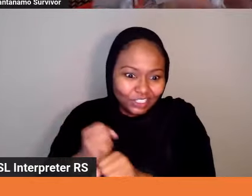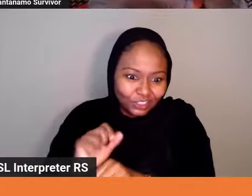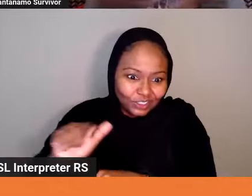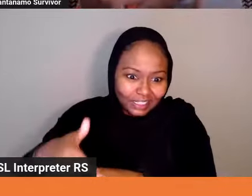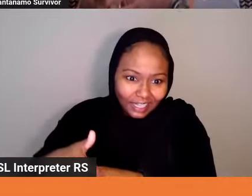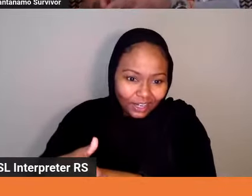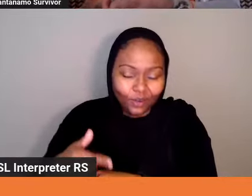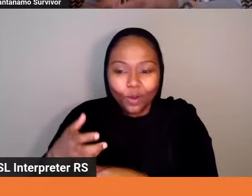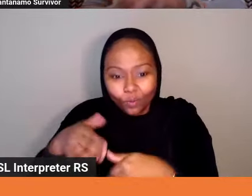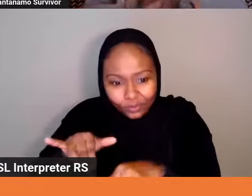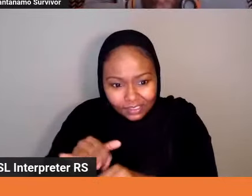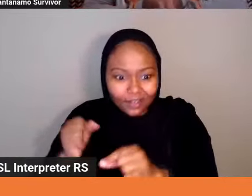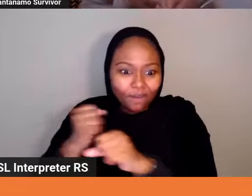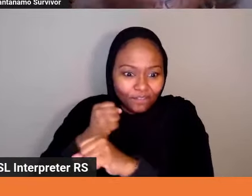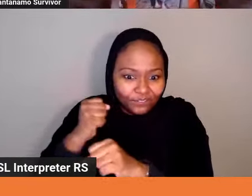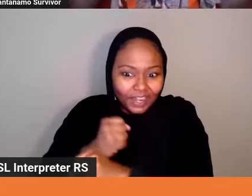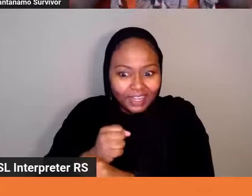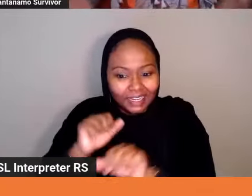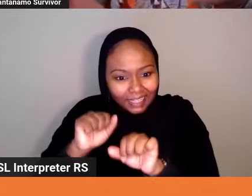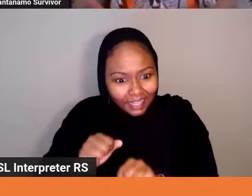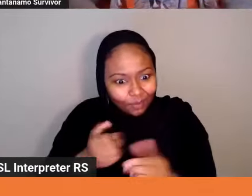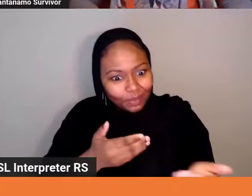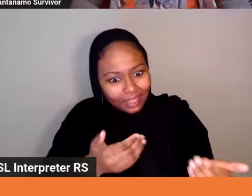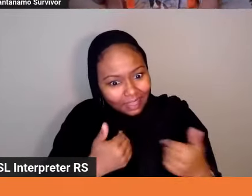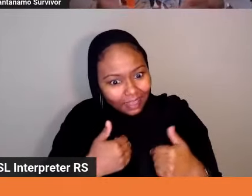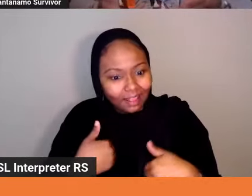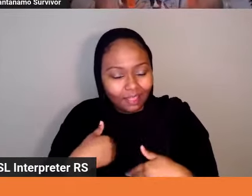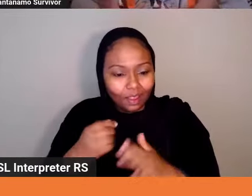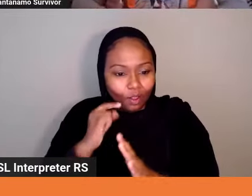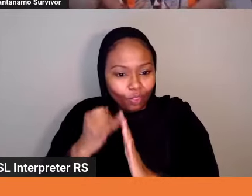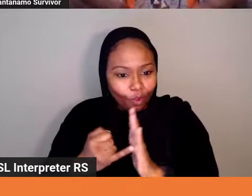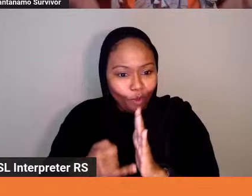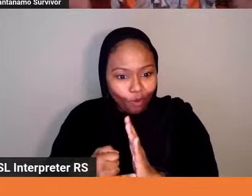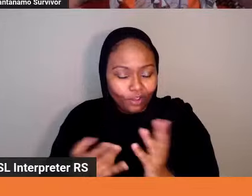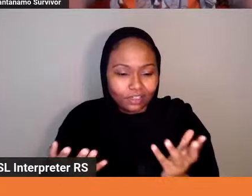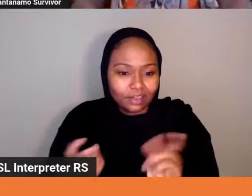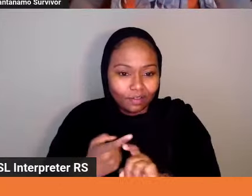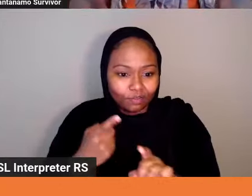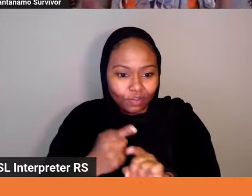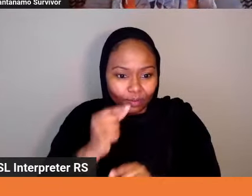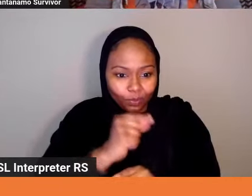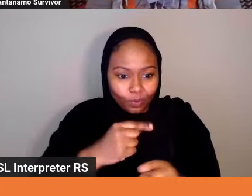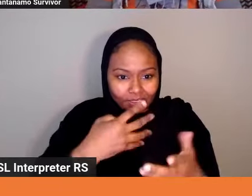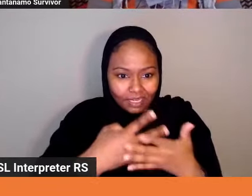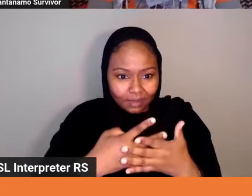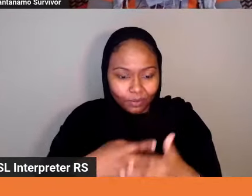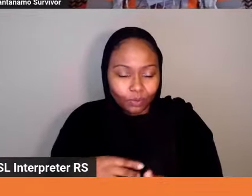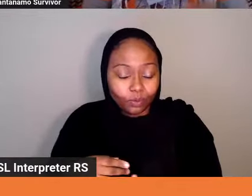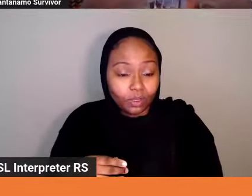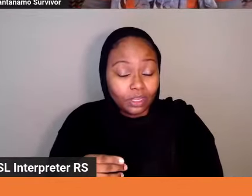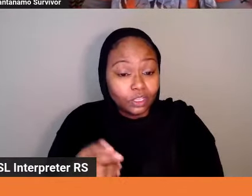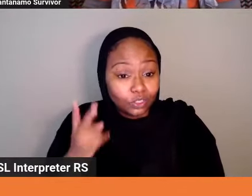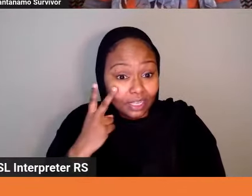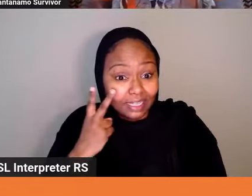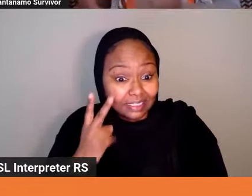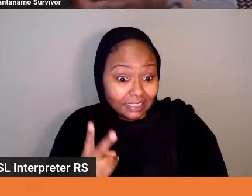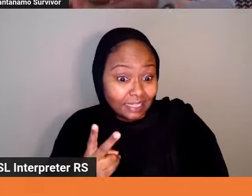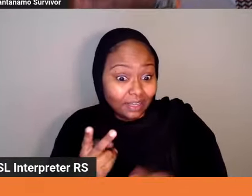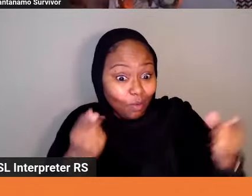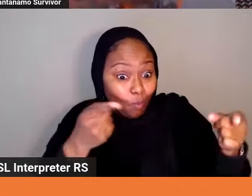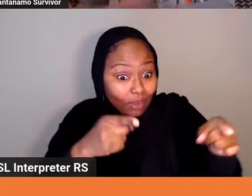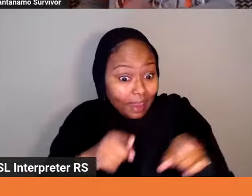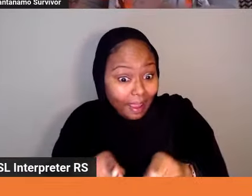from Guantanamo. So when people look at the art, they said, okay, we can see what kind of people they are. It's a way